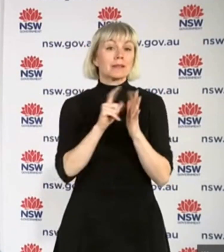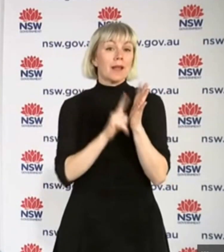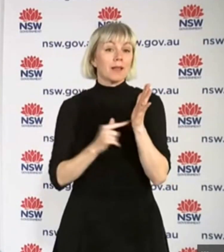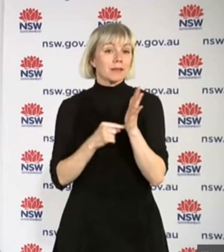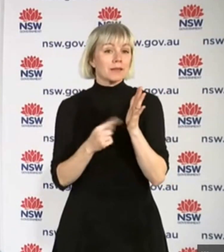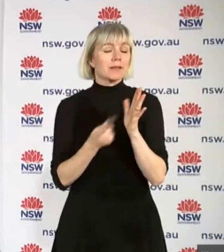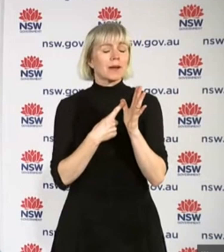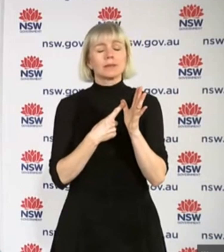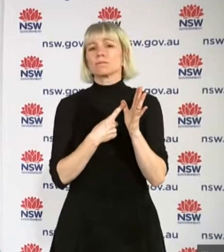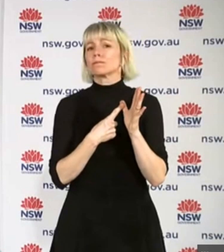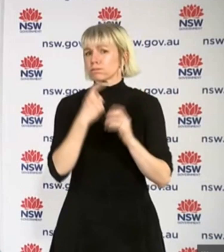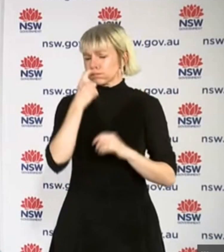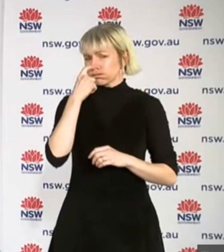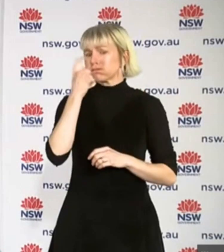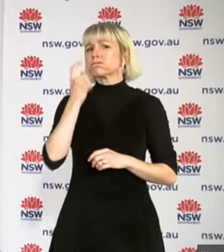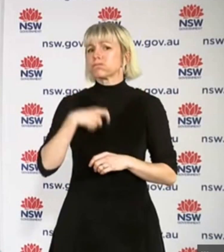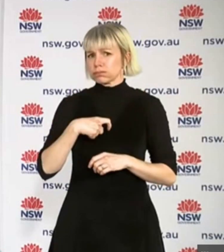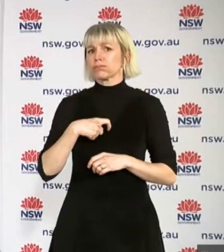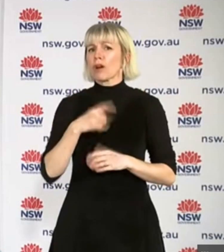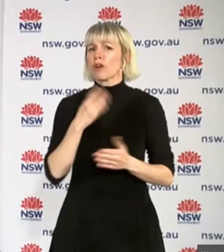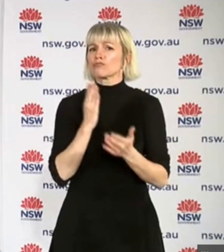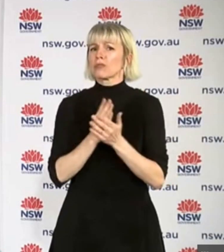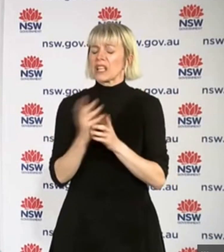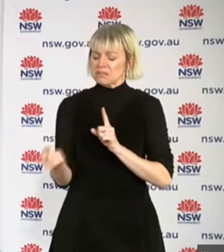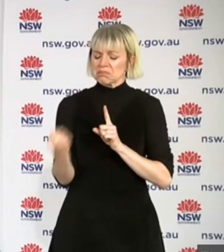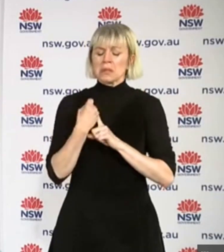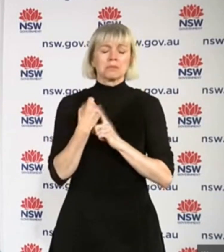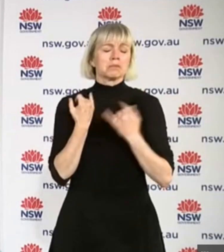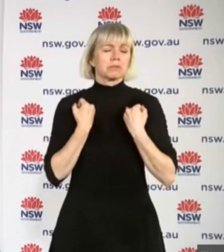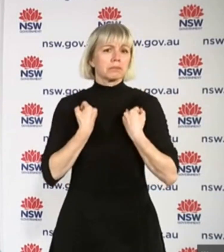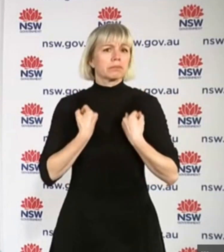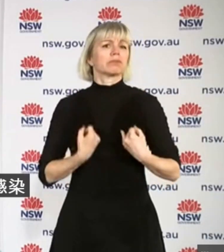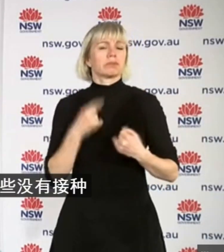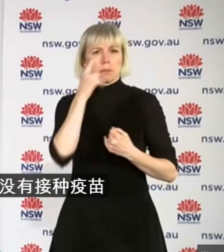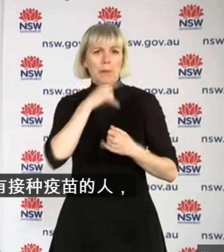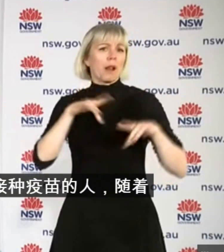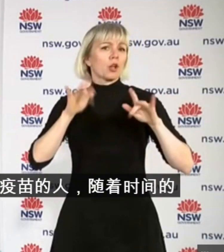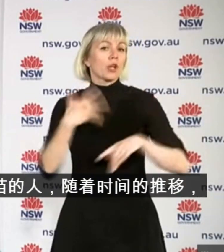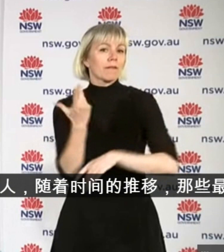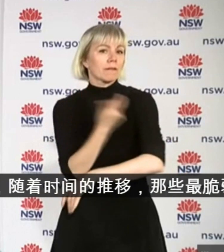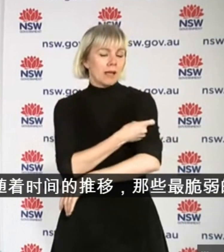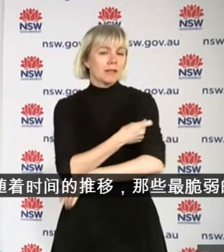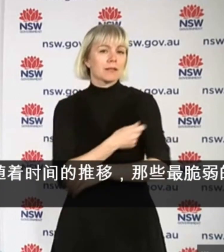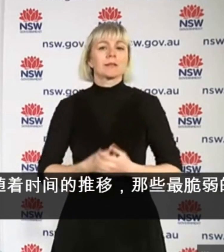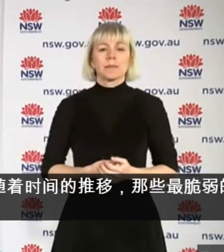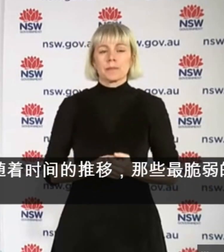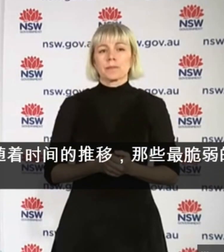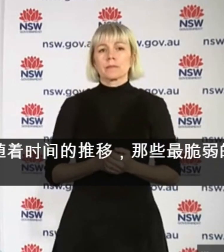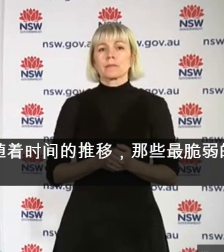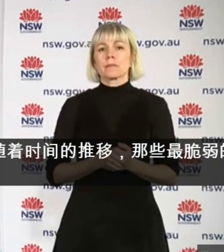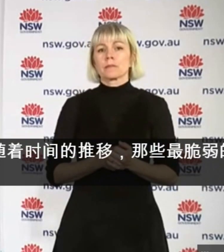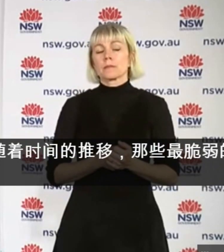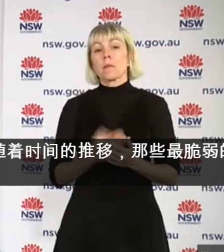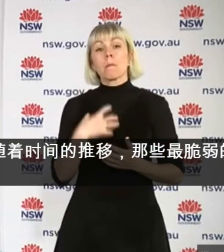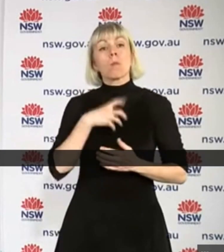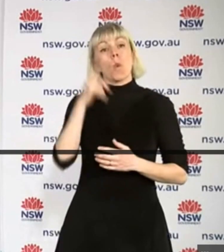has really jumped on people who aren't vaccinated, over time those that are most vulnerable will become more susceptible when there's more